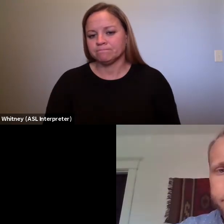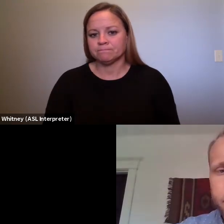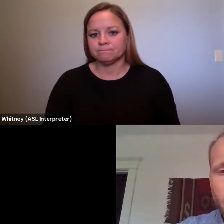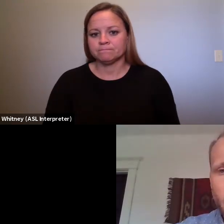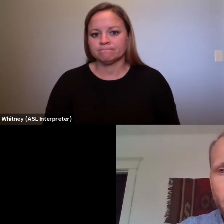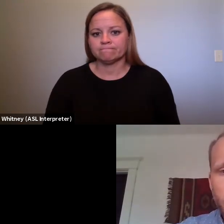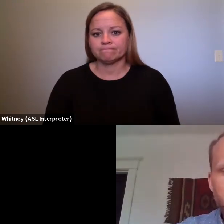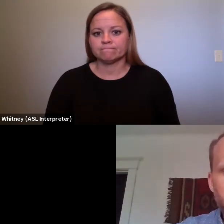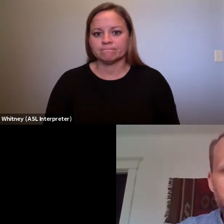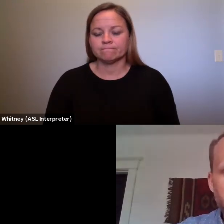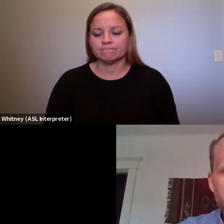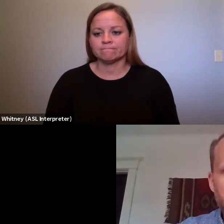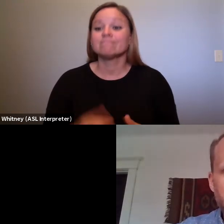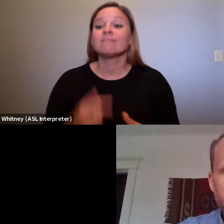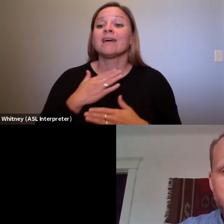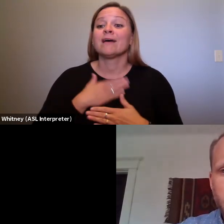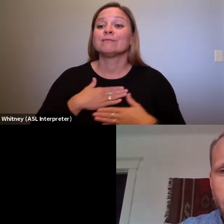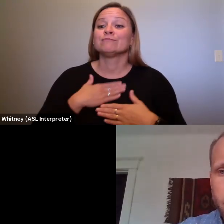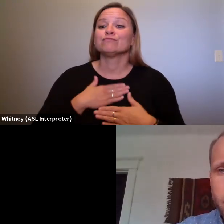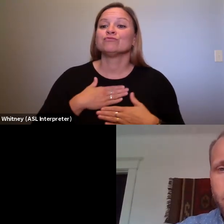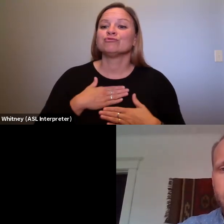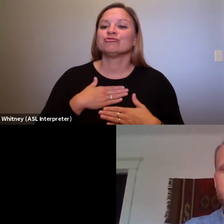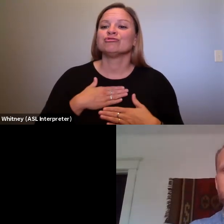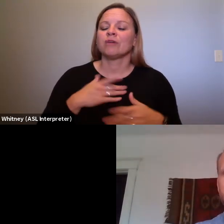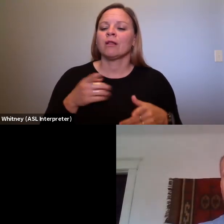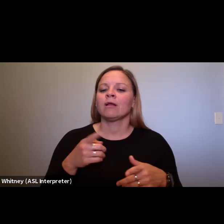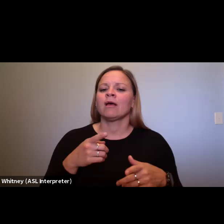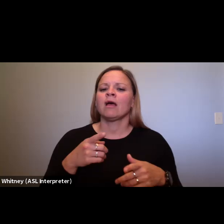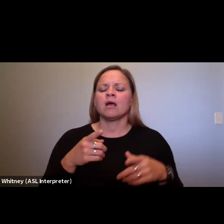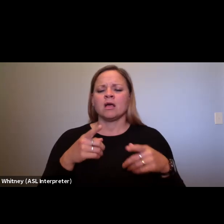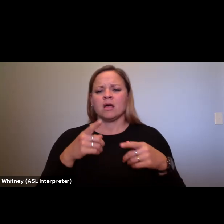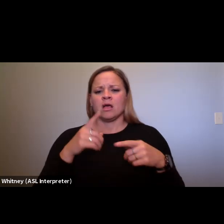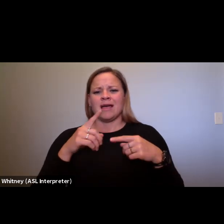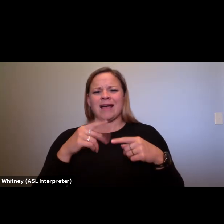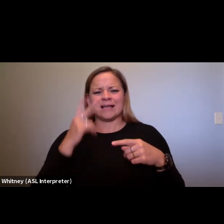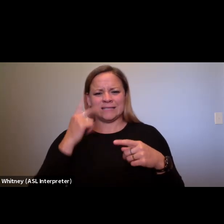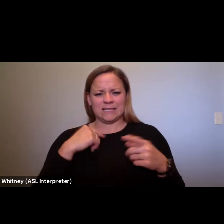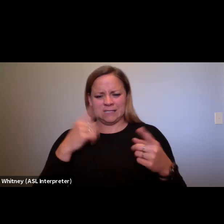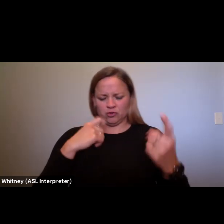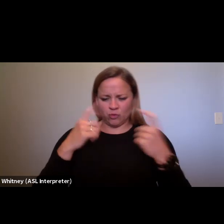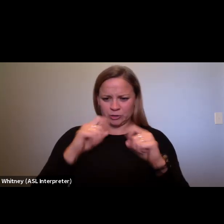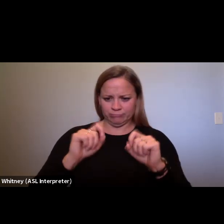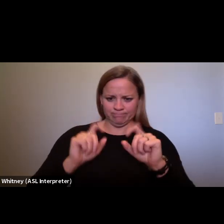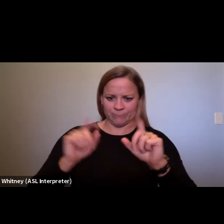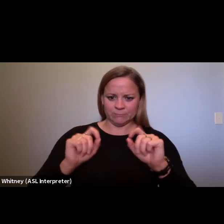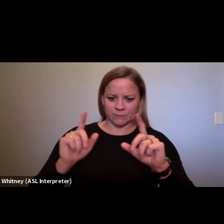Yep. Well, I appreciate it, Robbie. I think, you know, too, as I see these questions come in, and I know these